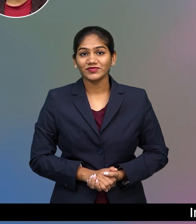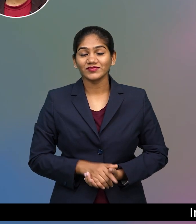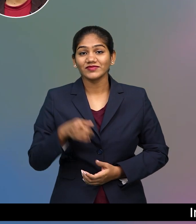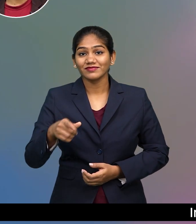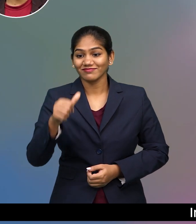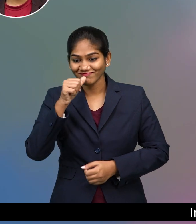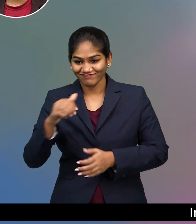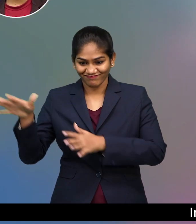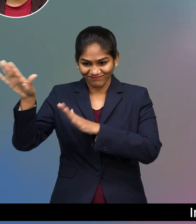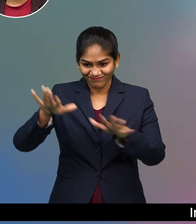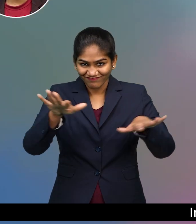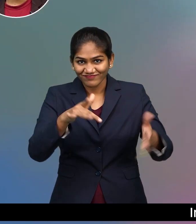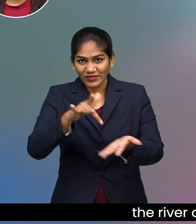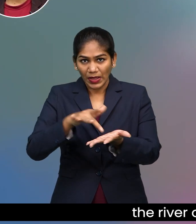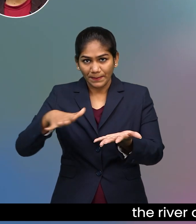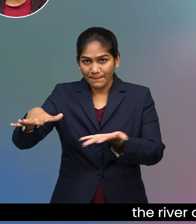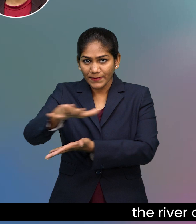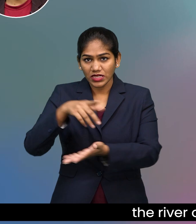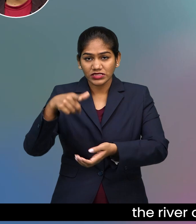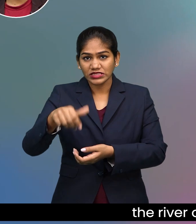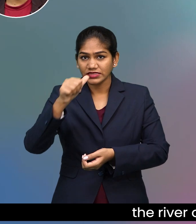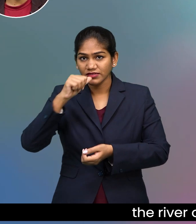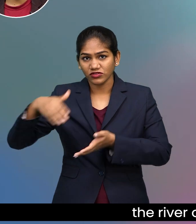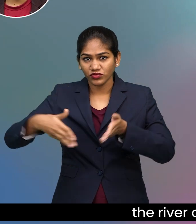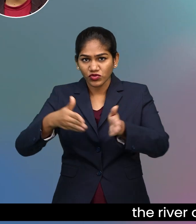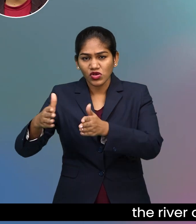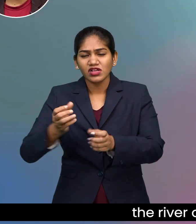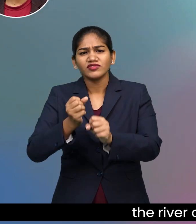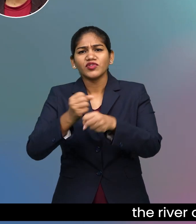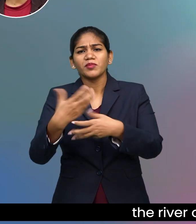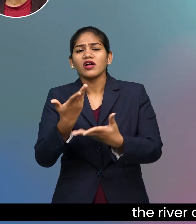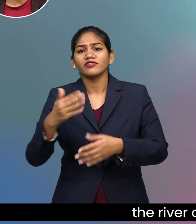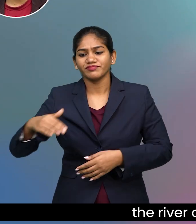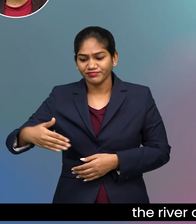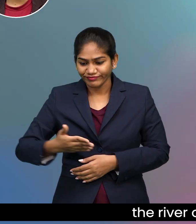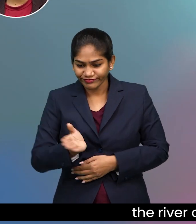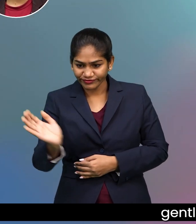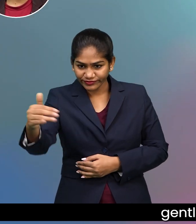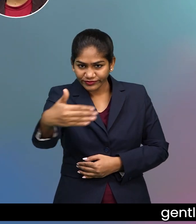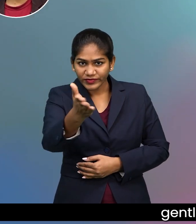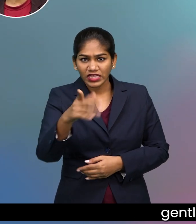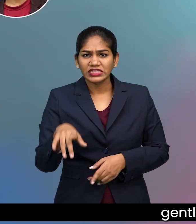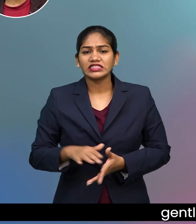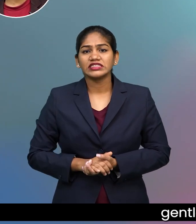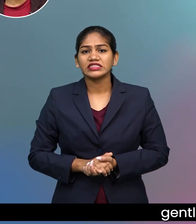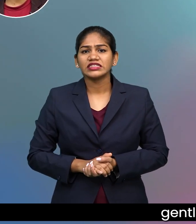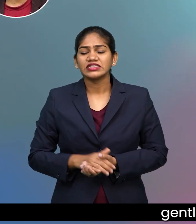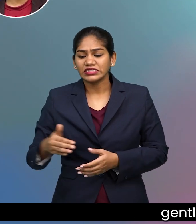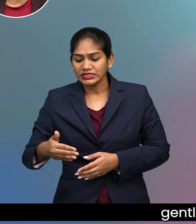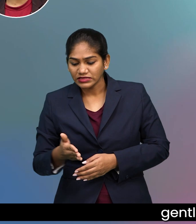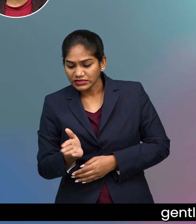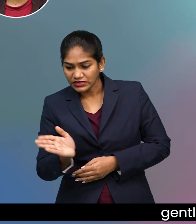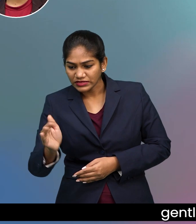In its flood plain, the river often forms meanders, gentle turns